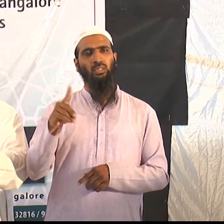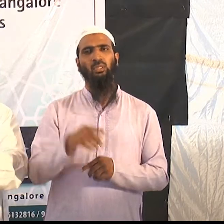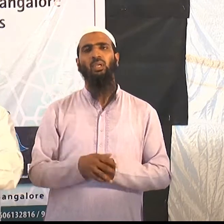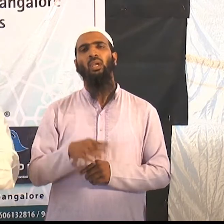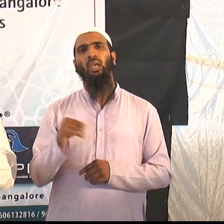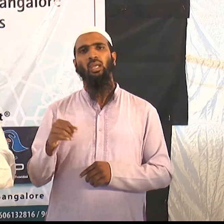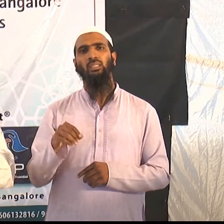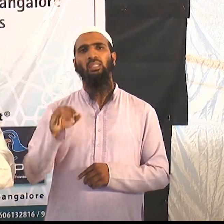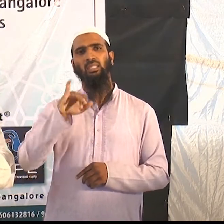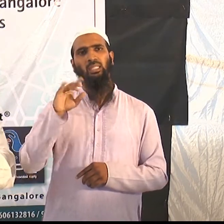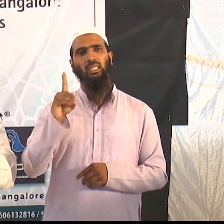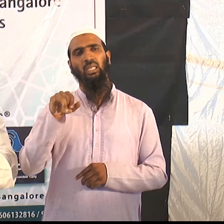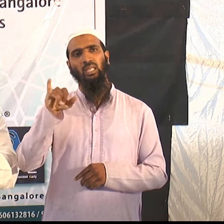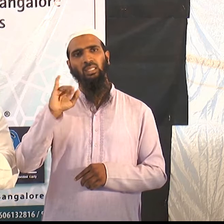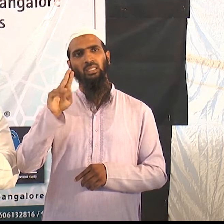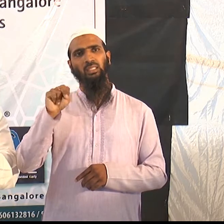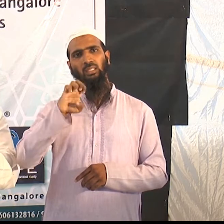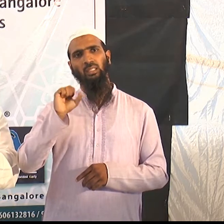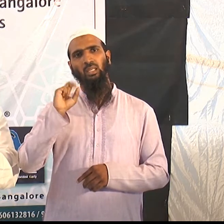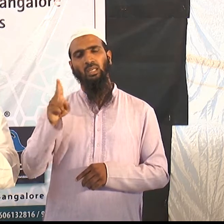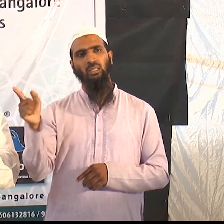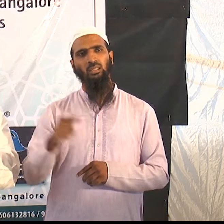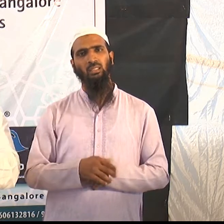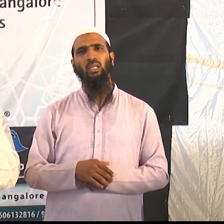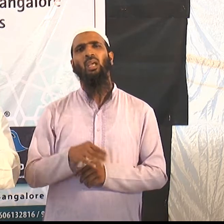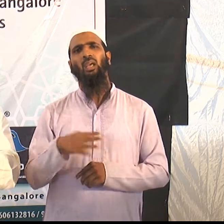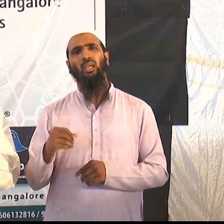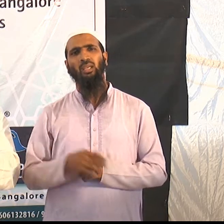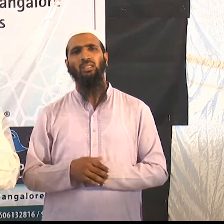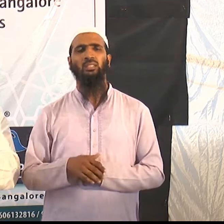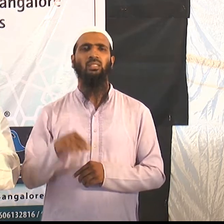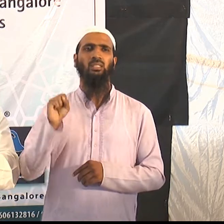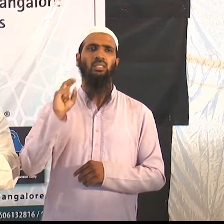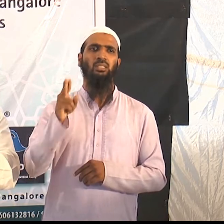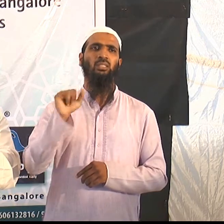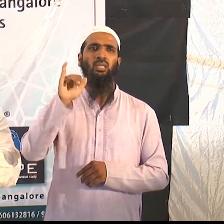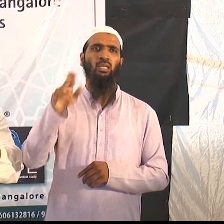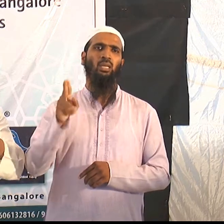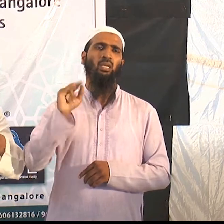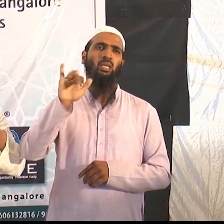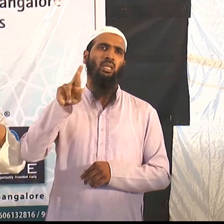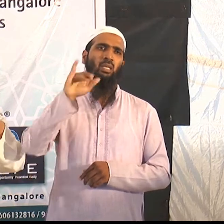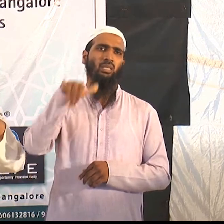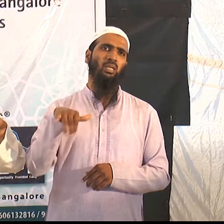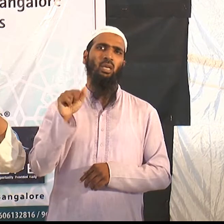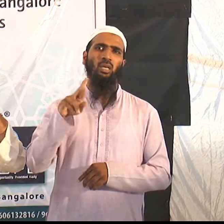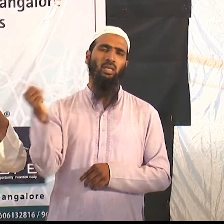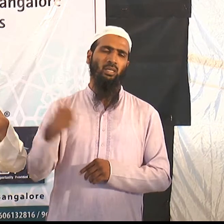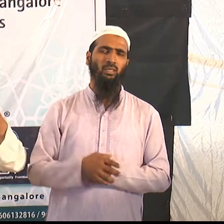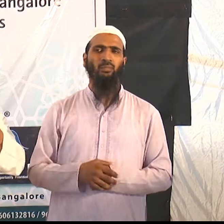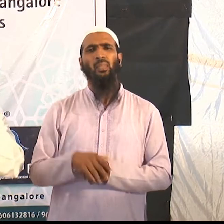have Arvind Bodh from the Buddhist community and Shri Shahryar Wakeel from the Parsi community. We in fact